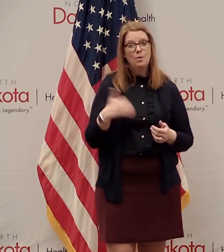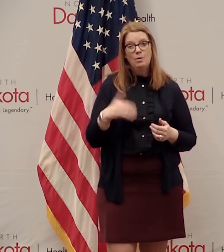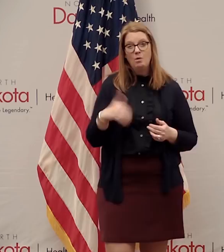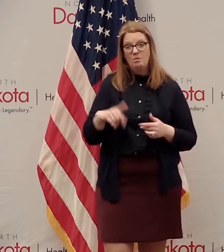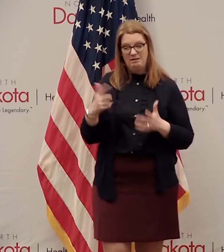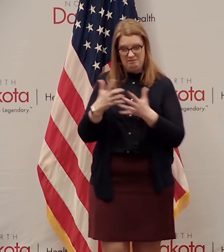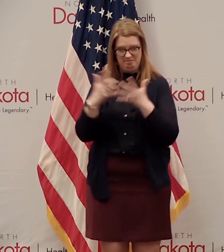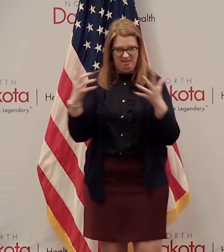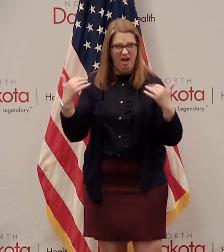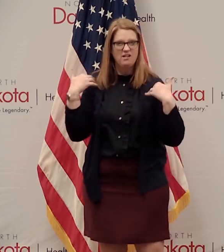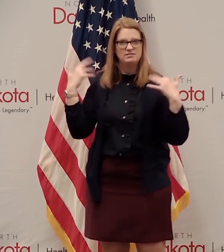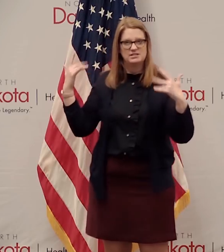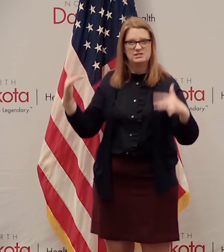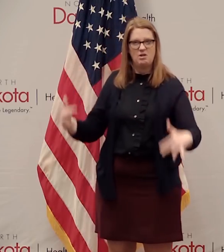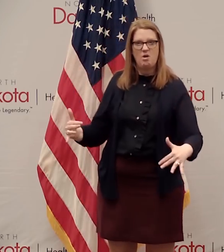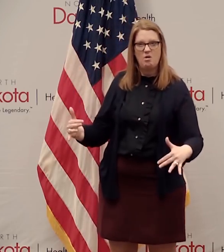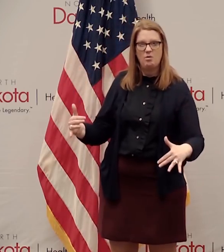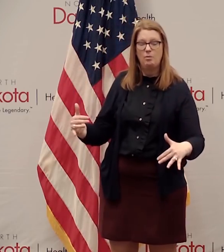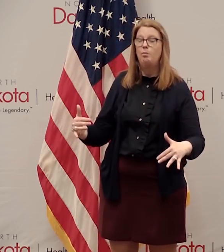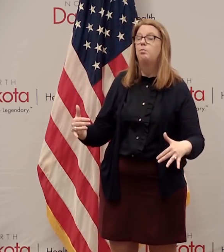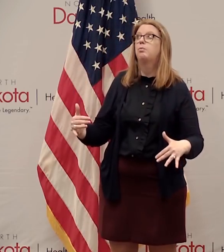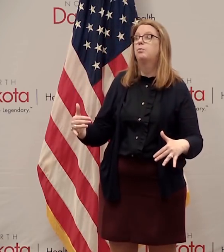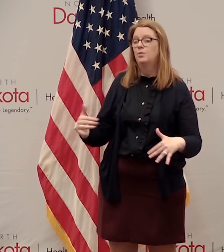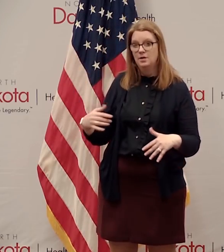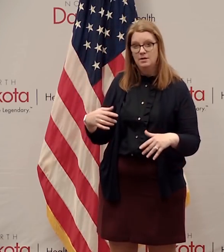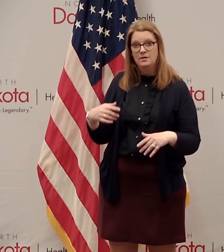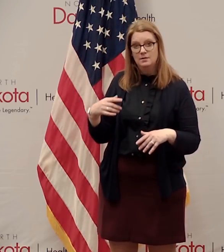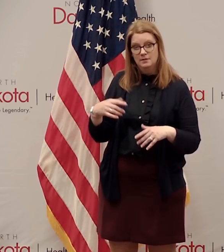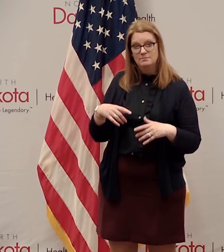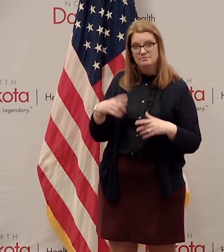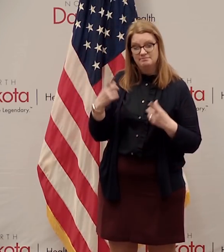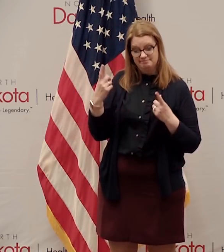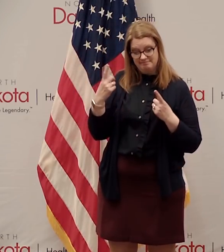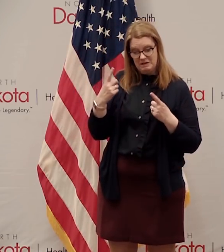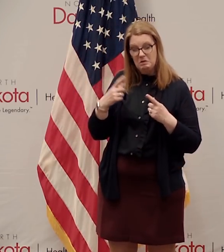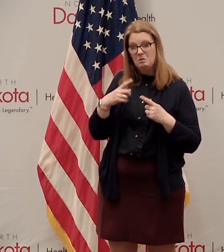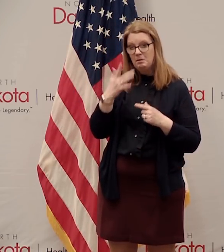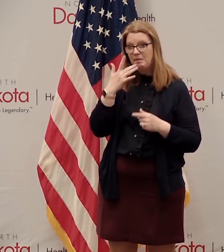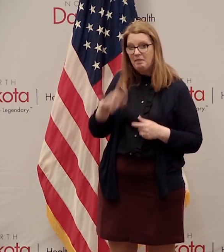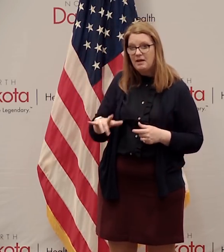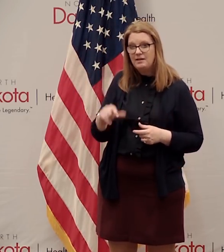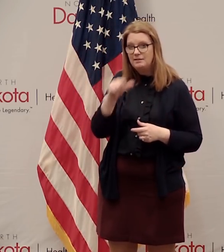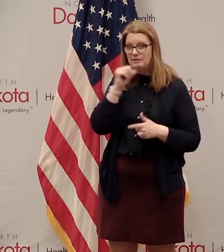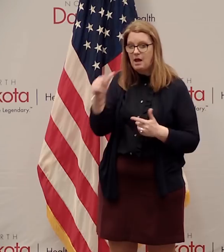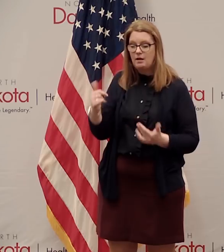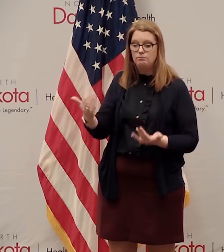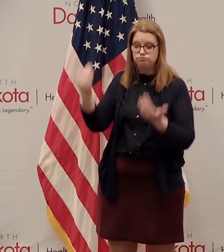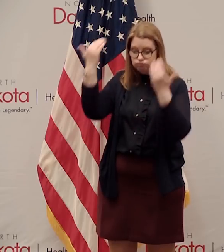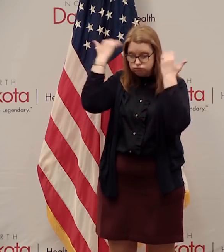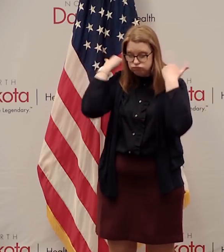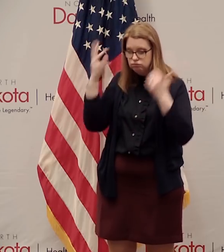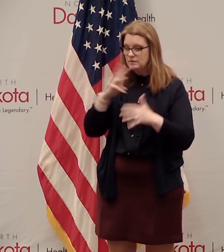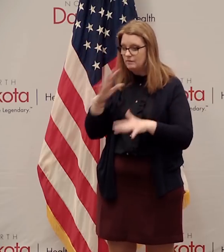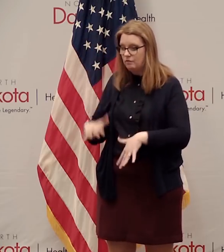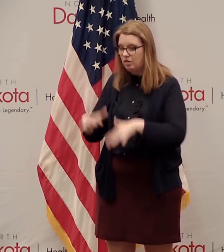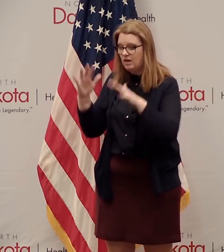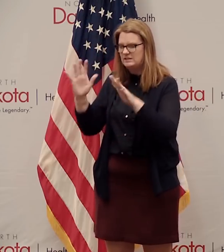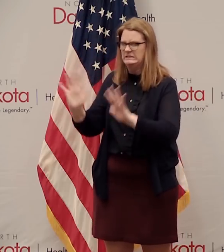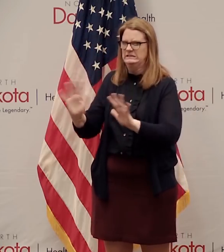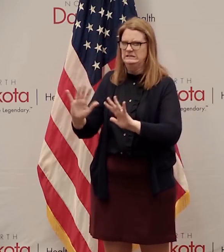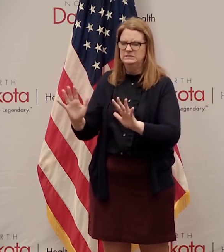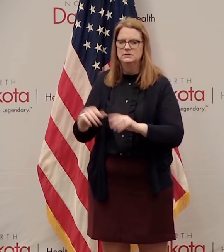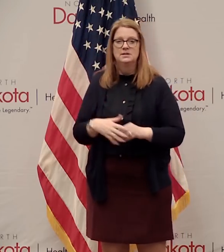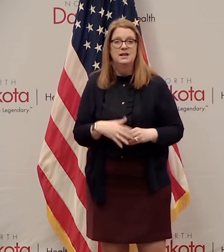whopping flood season at the same time we're dealing coronavirus. And I know we've had other governors have had multiple